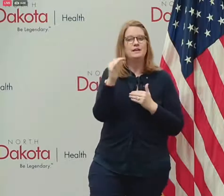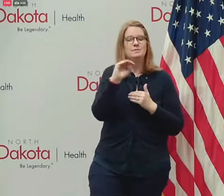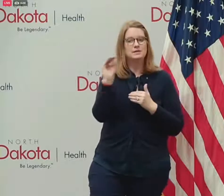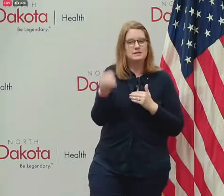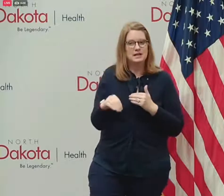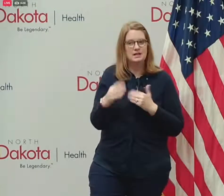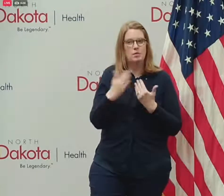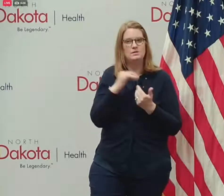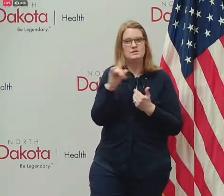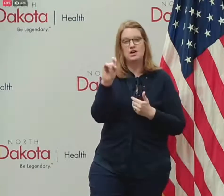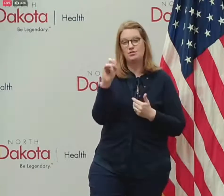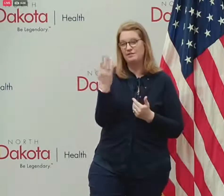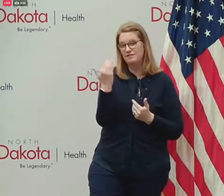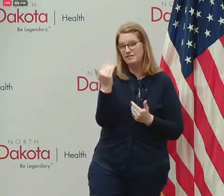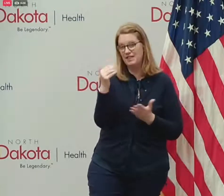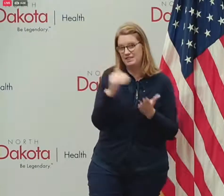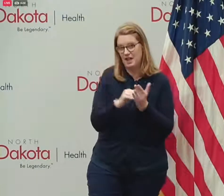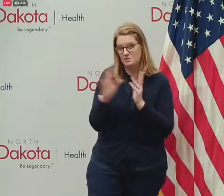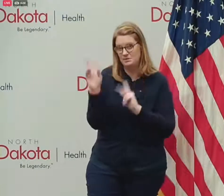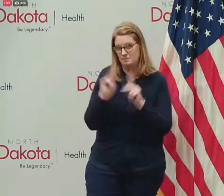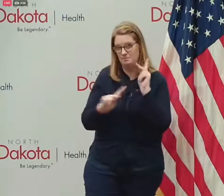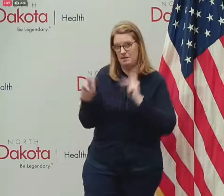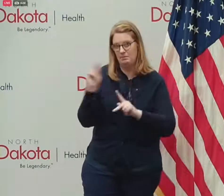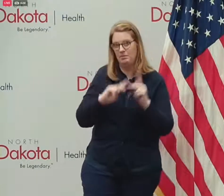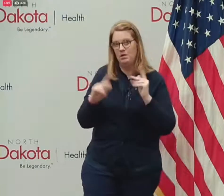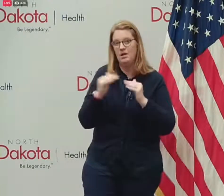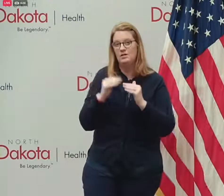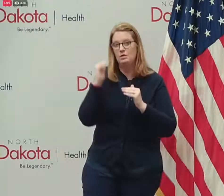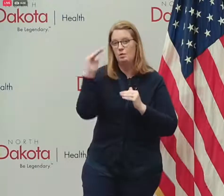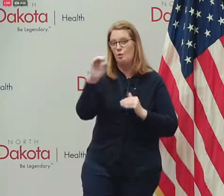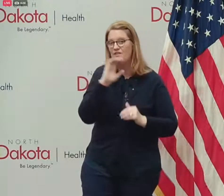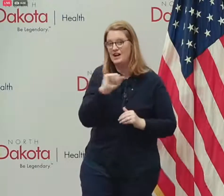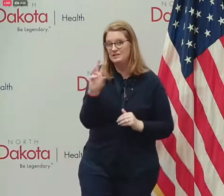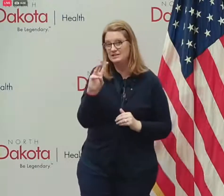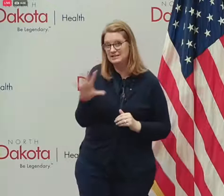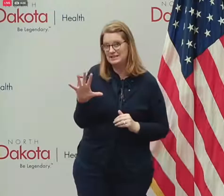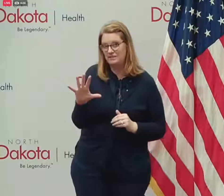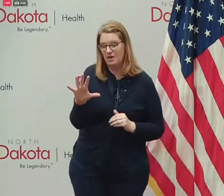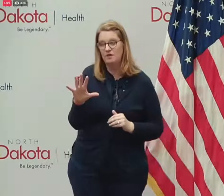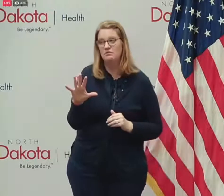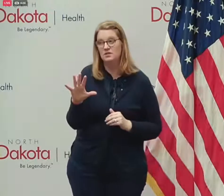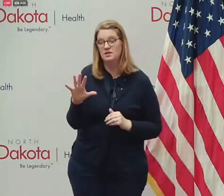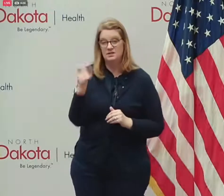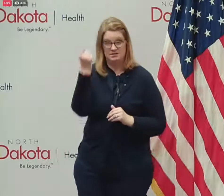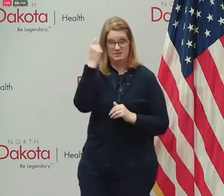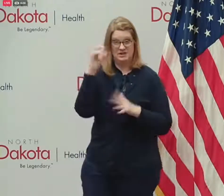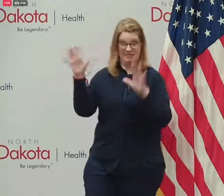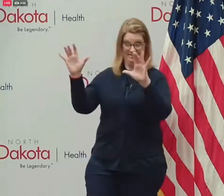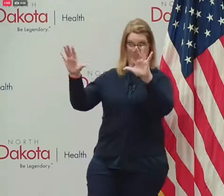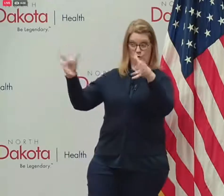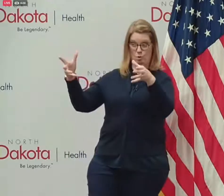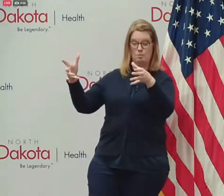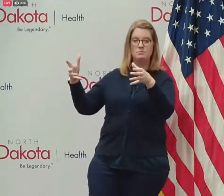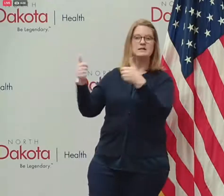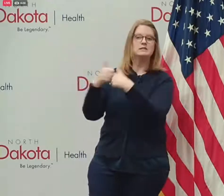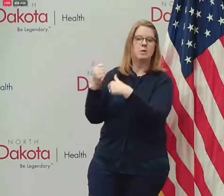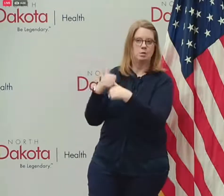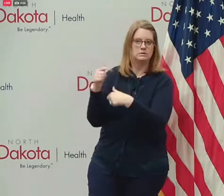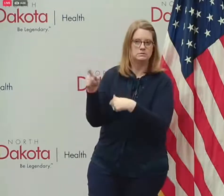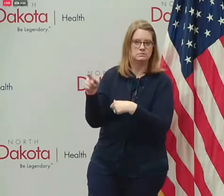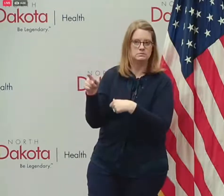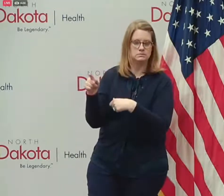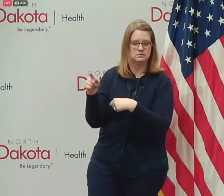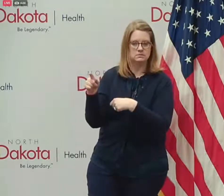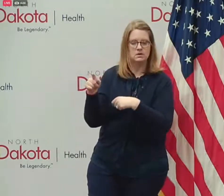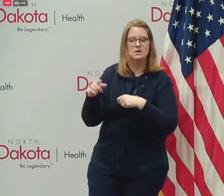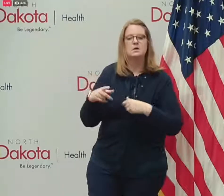almost 115,000 individuals that are over age 65. So that's a group that's at risk. But now when we've got this broader